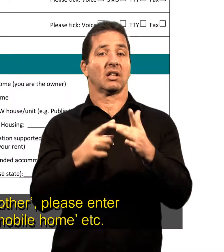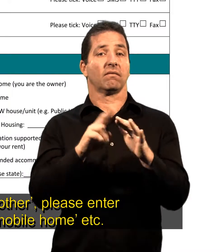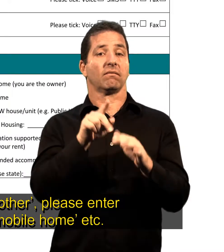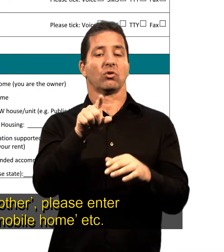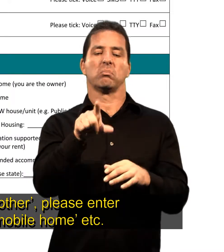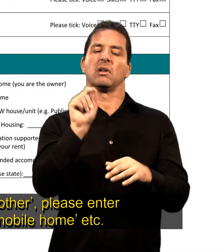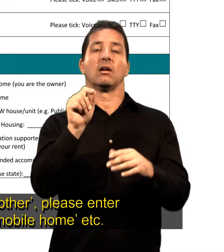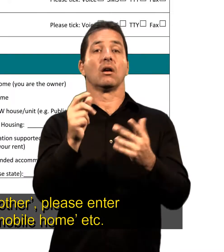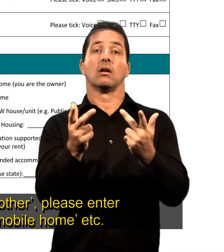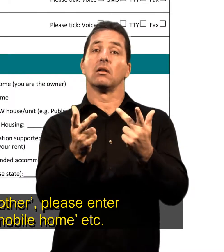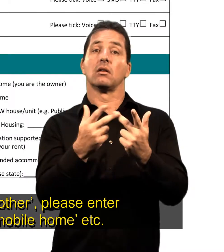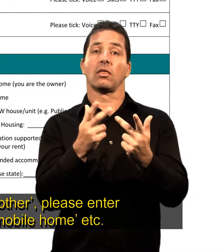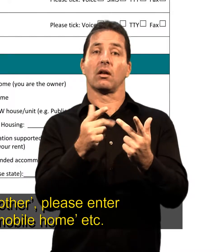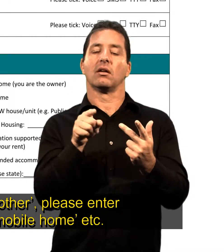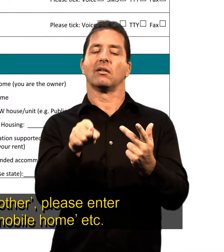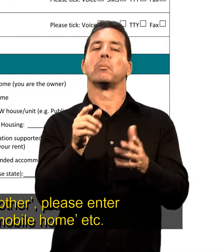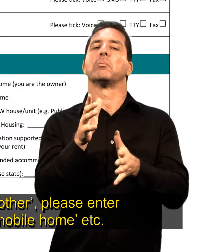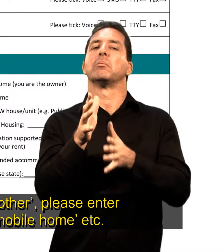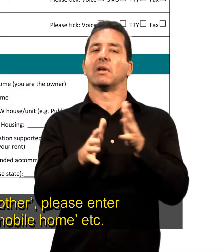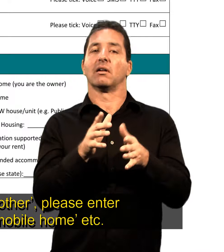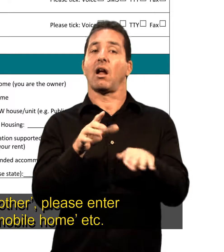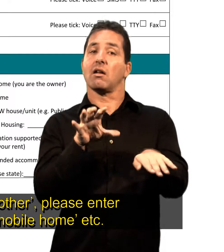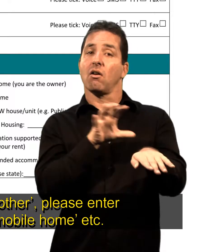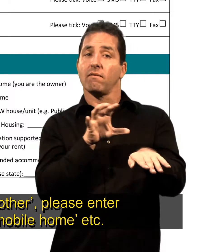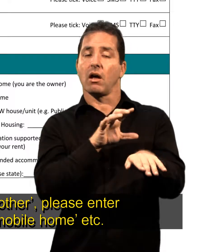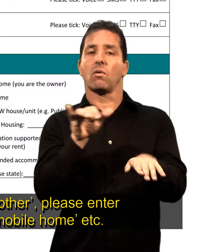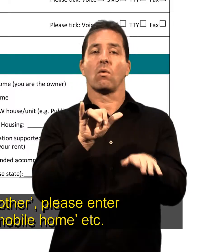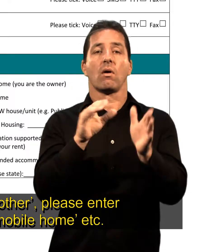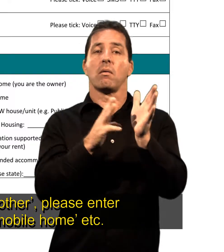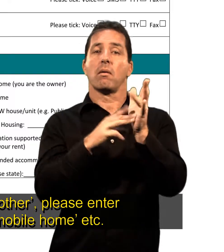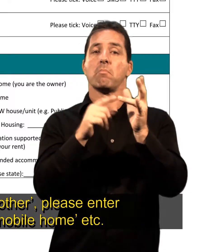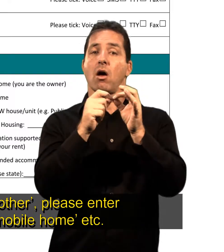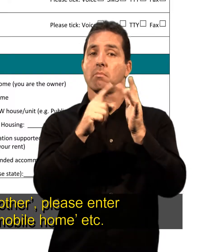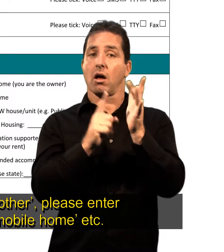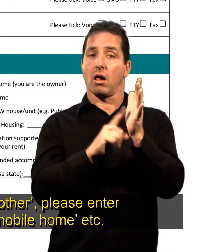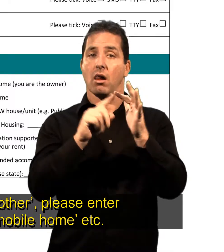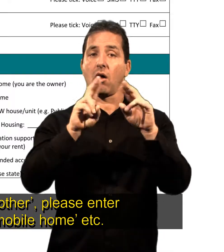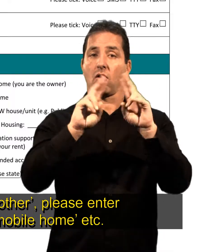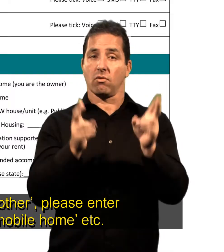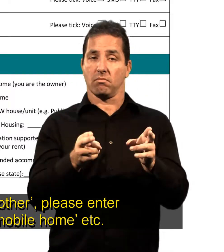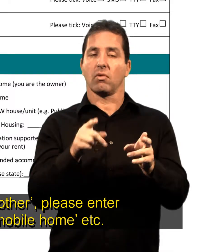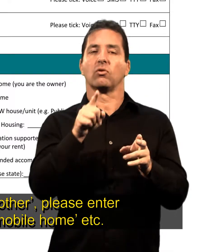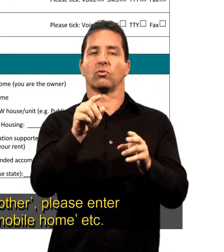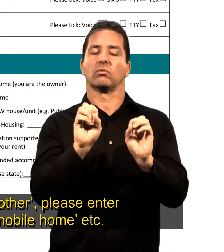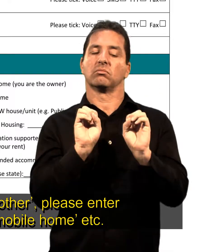If you selected Other, please enter Caravan or Mobile Home, etc.